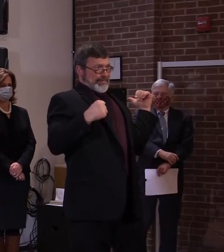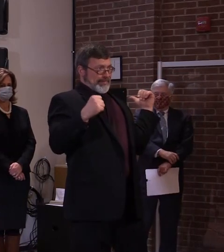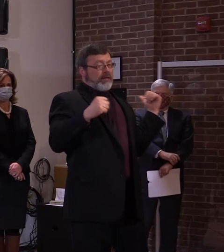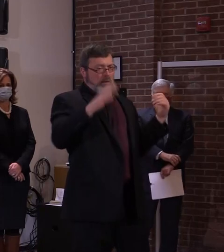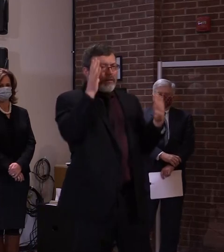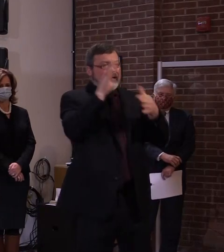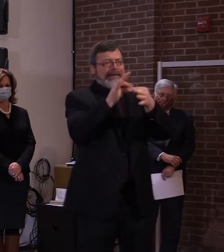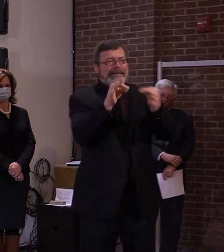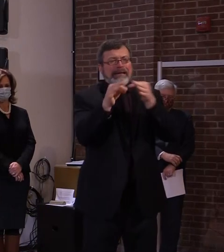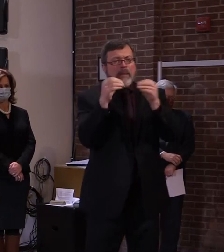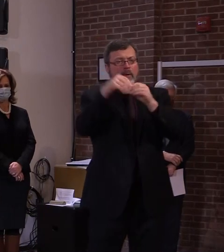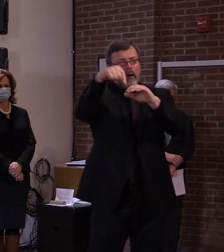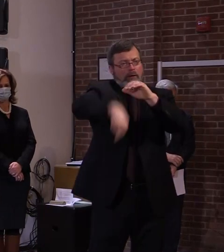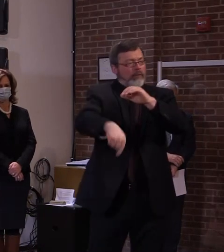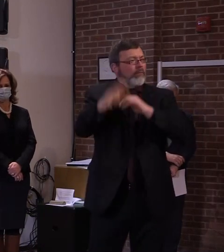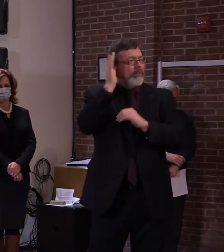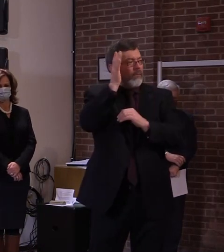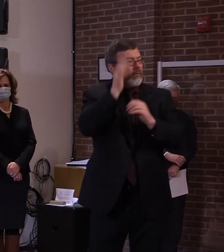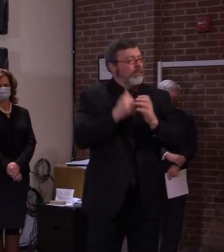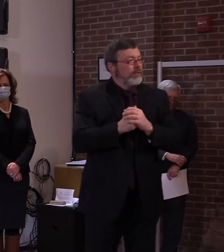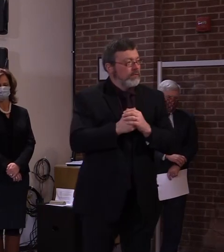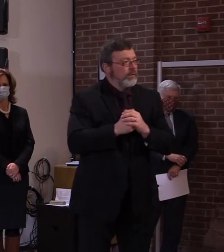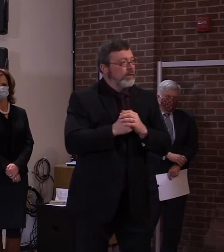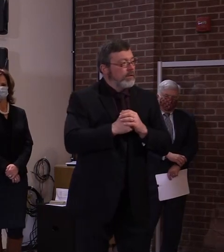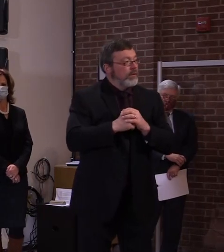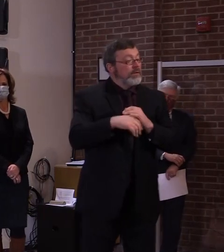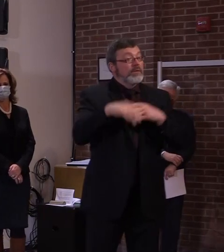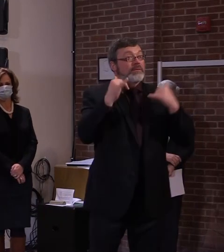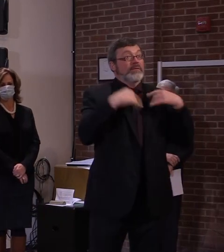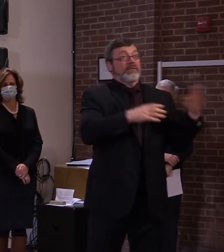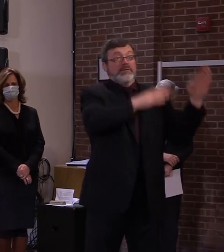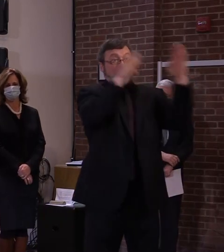Test to stay is going very well. Last week, our